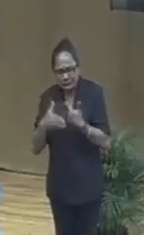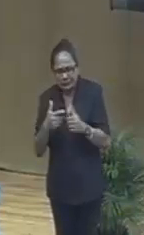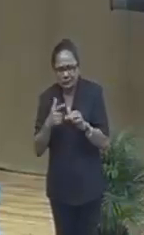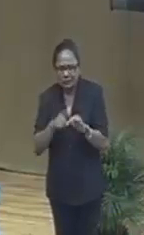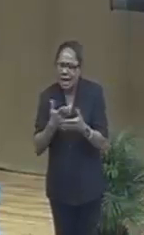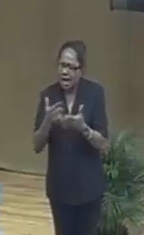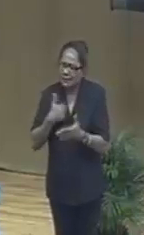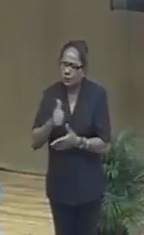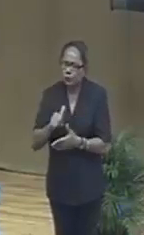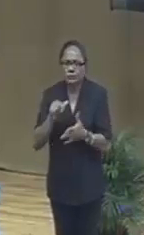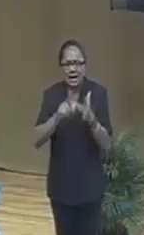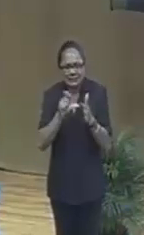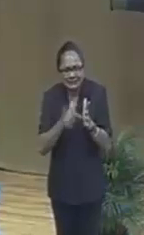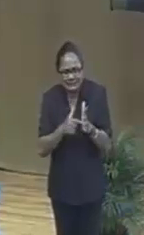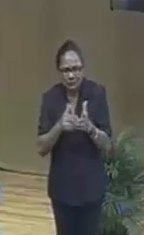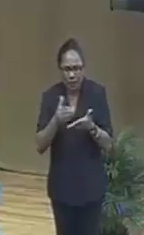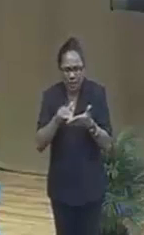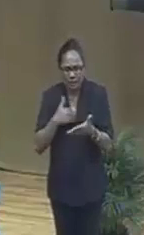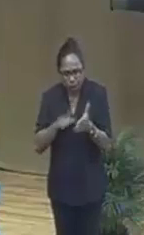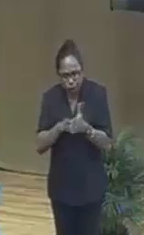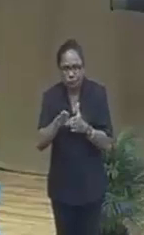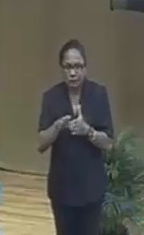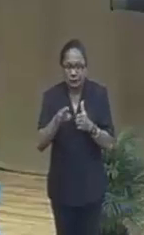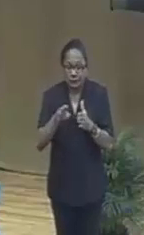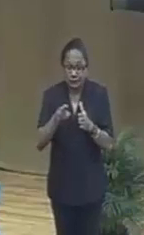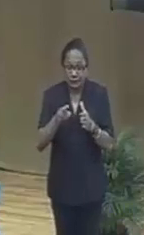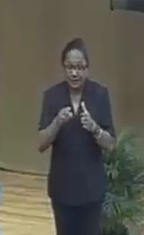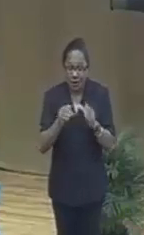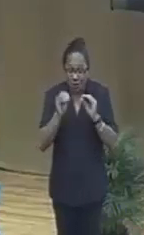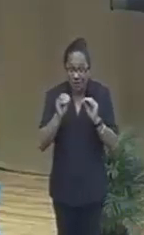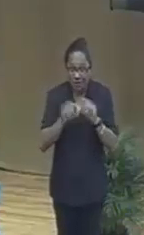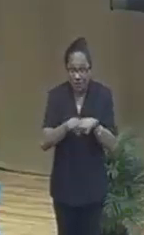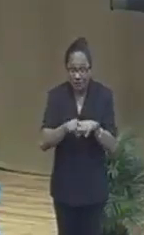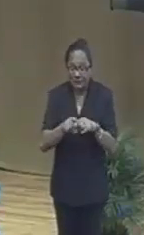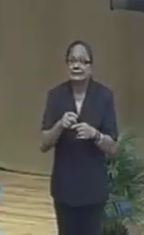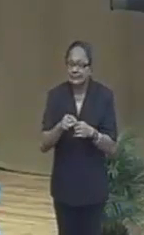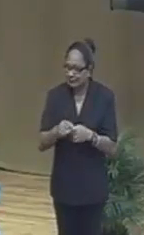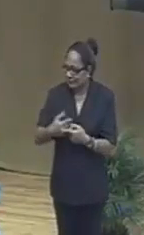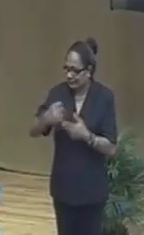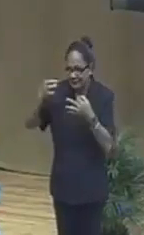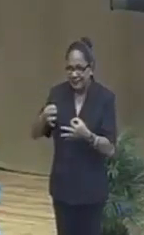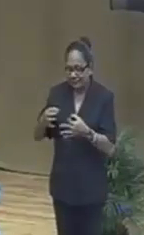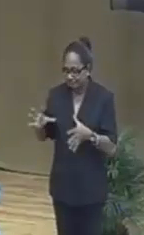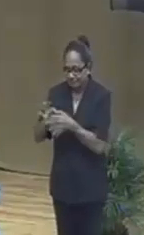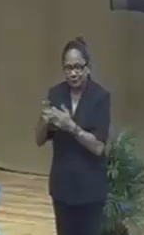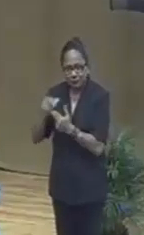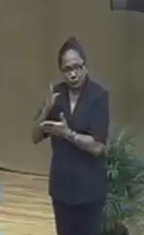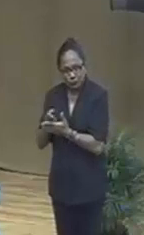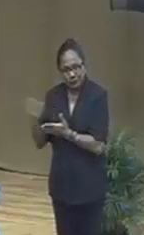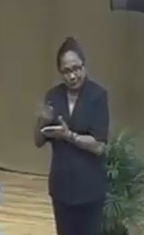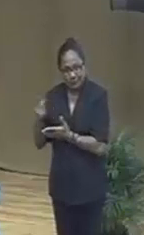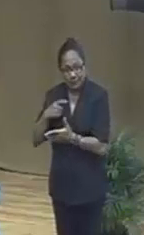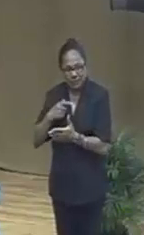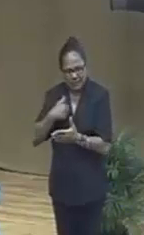I use ICT to enhance learning, I immediately decided to focus on student-lecturer partnership because I believe that is